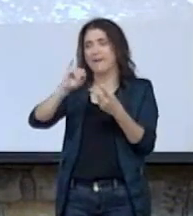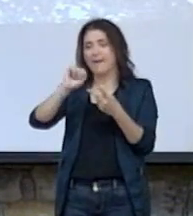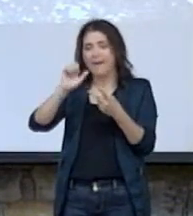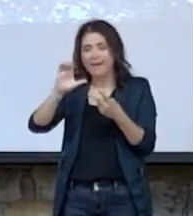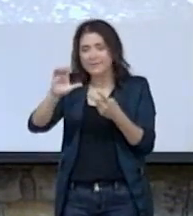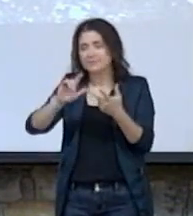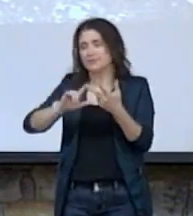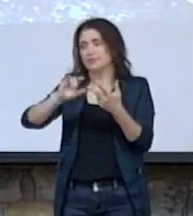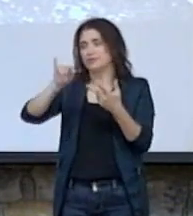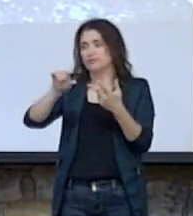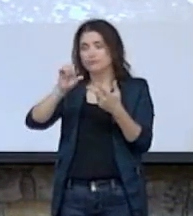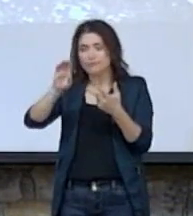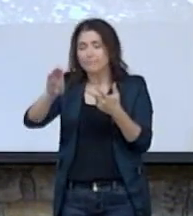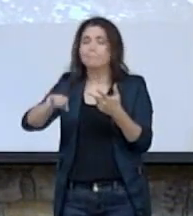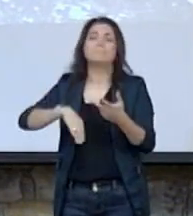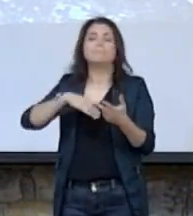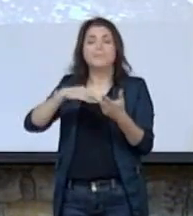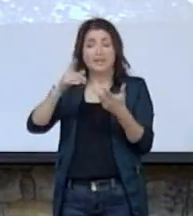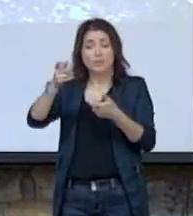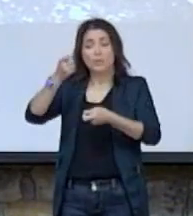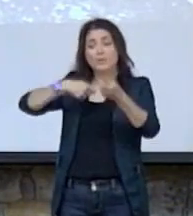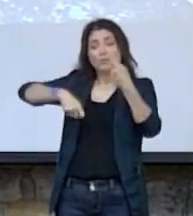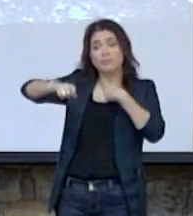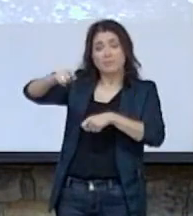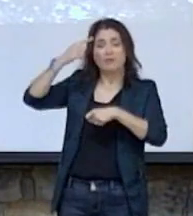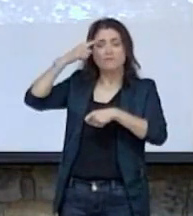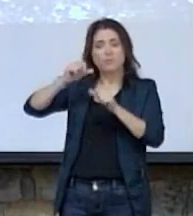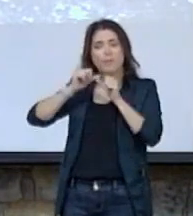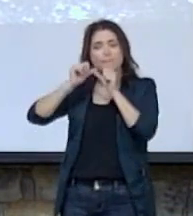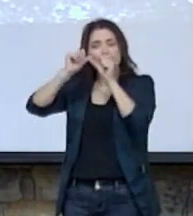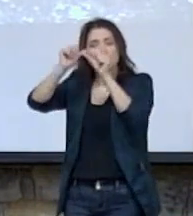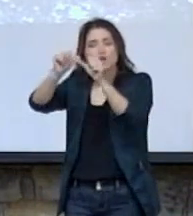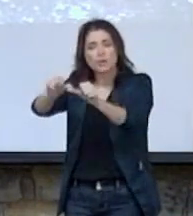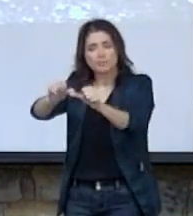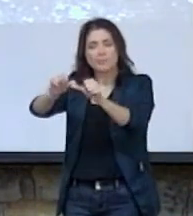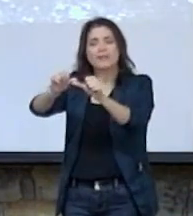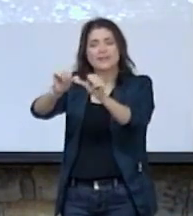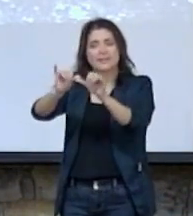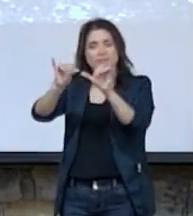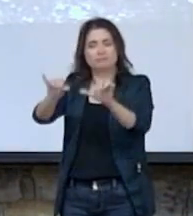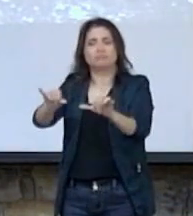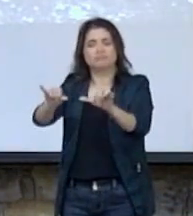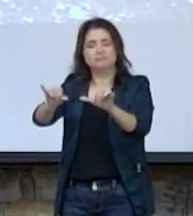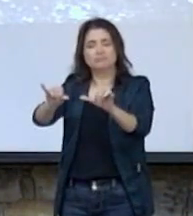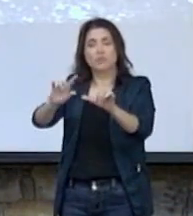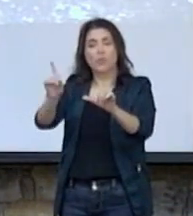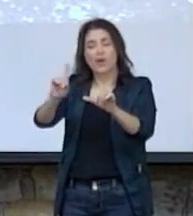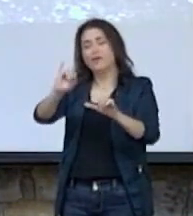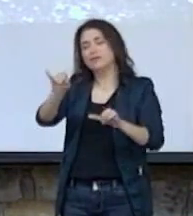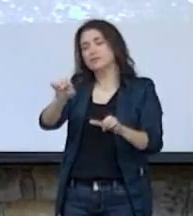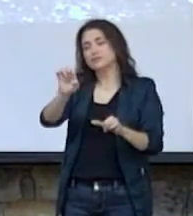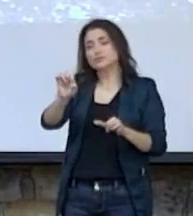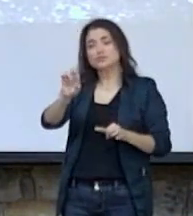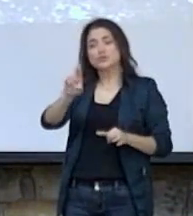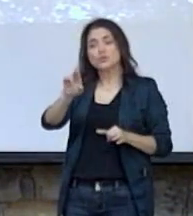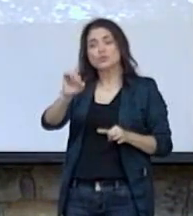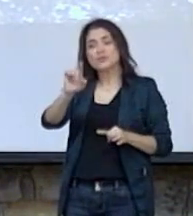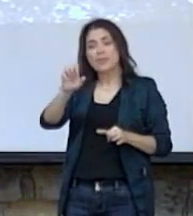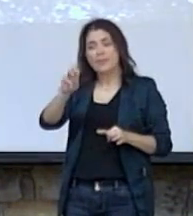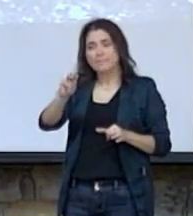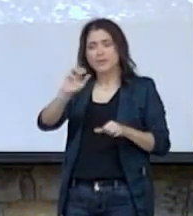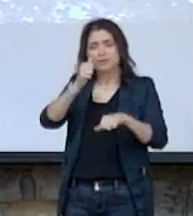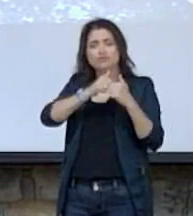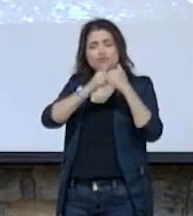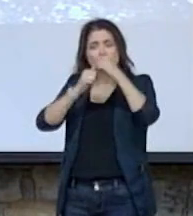would ultimately be replaced by the temple, a more permanent dwelling, residing in Jerusalem. The structure of it still the same,